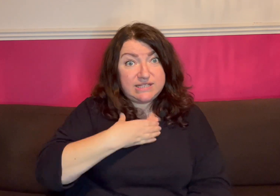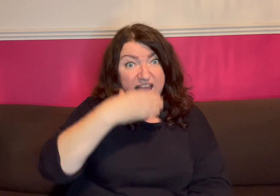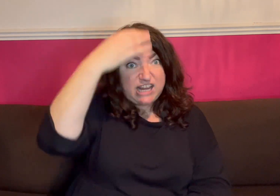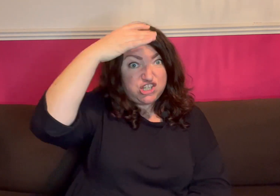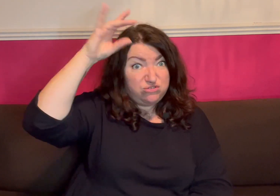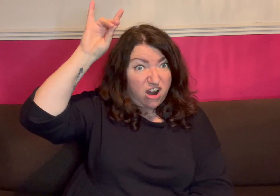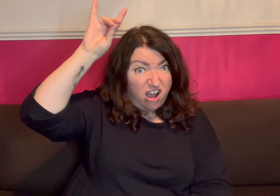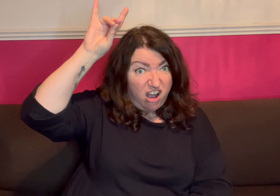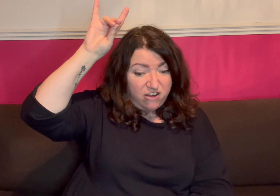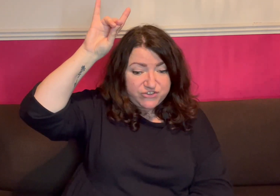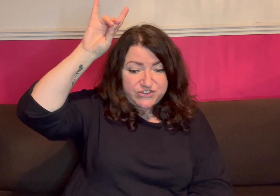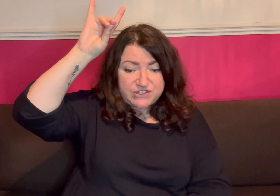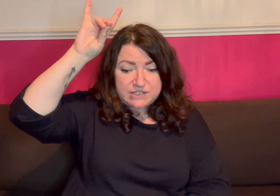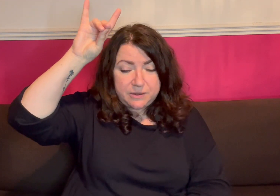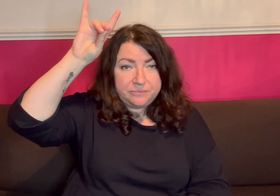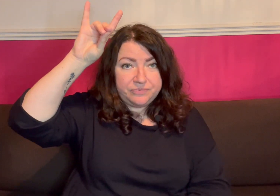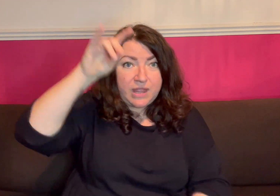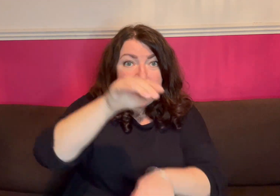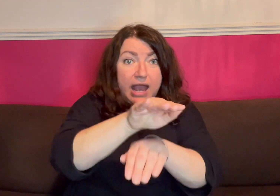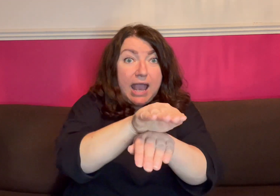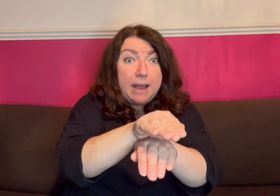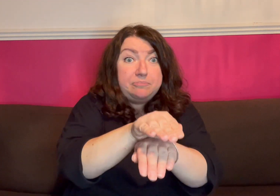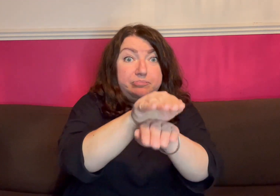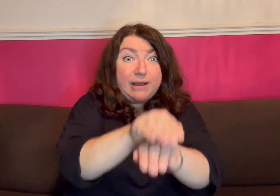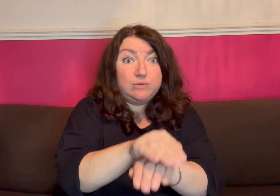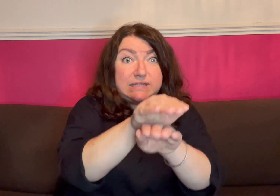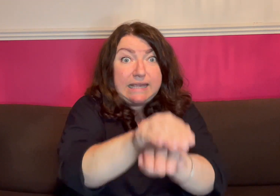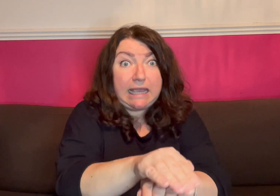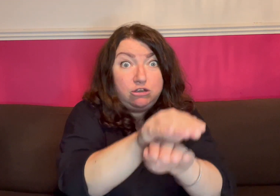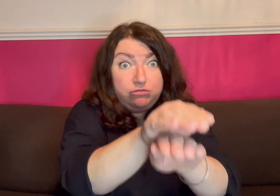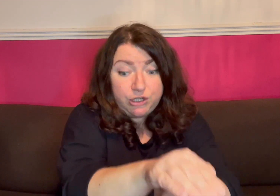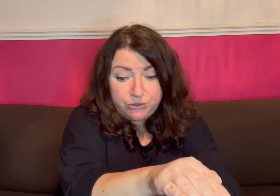and giraffes and bouncy kangaroos.